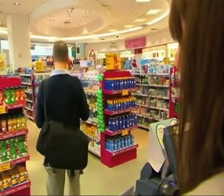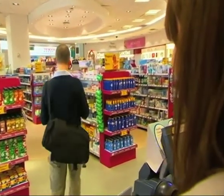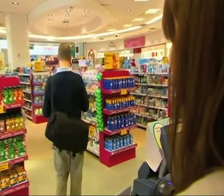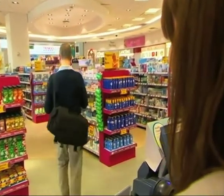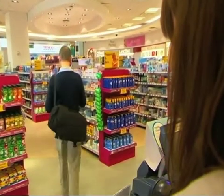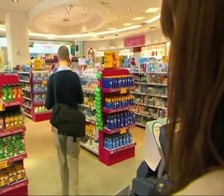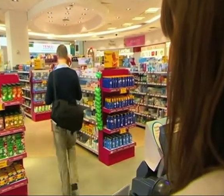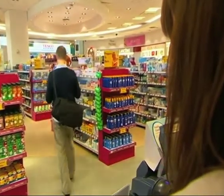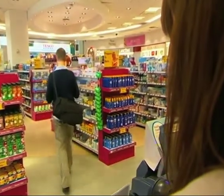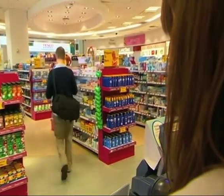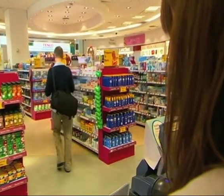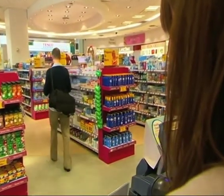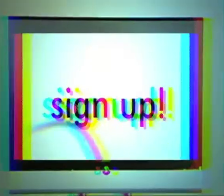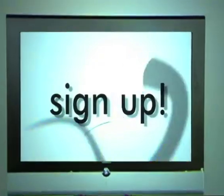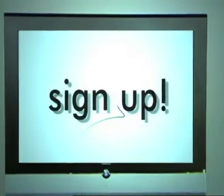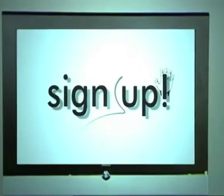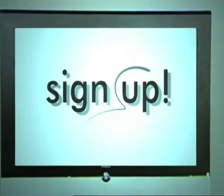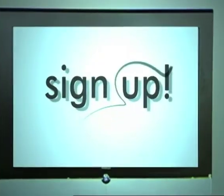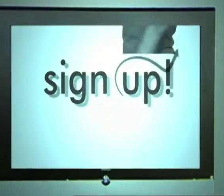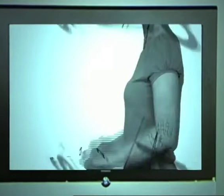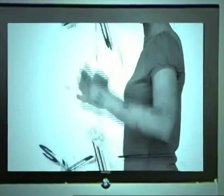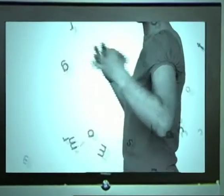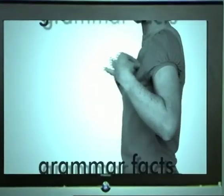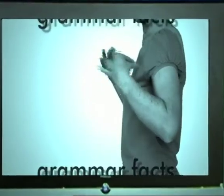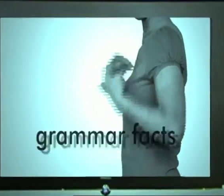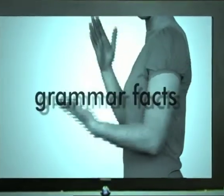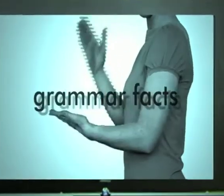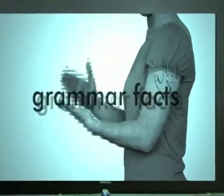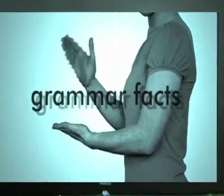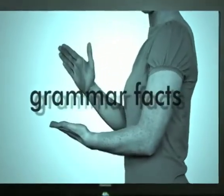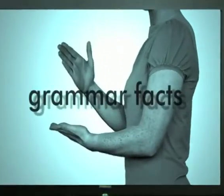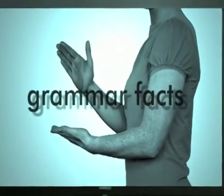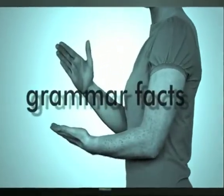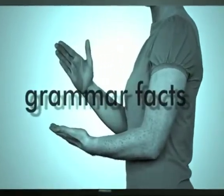Thank you.